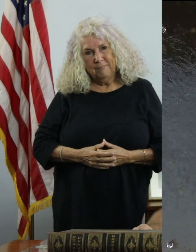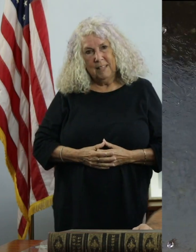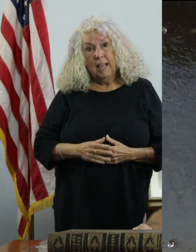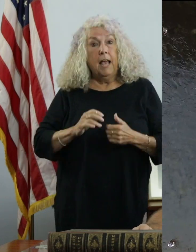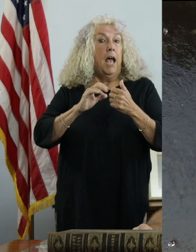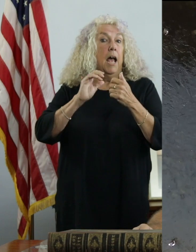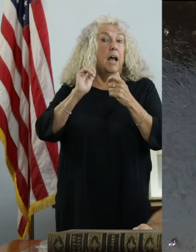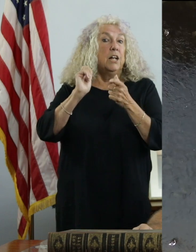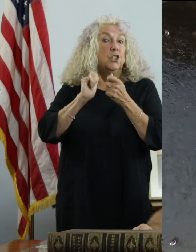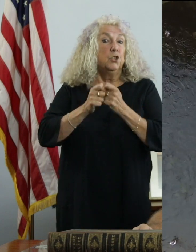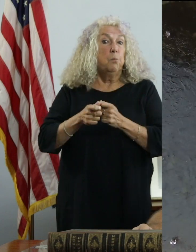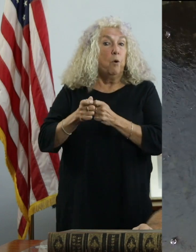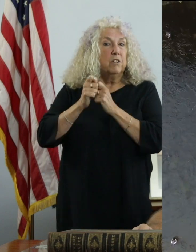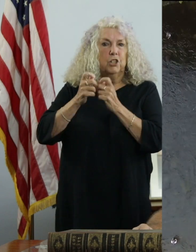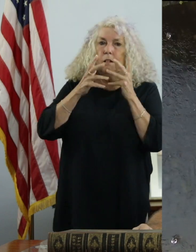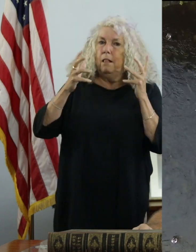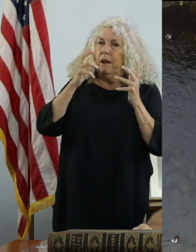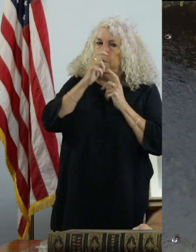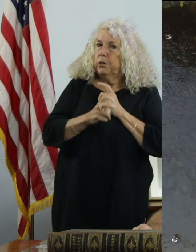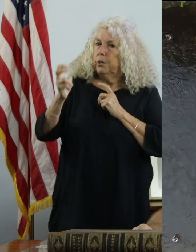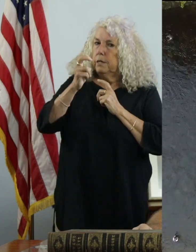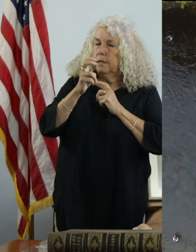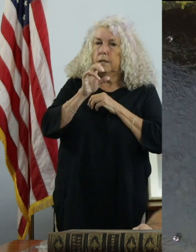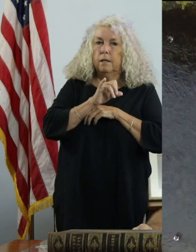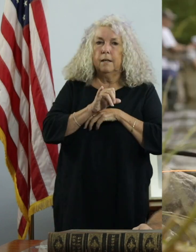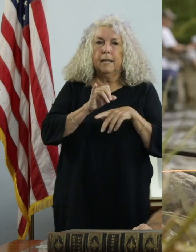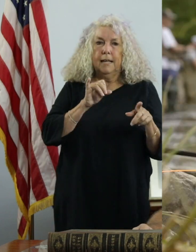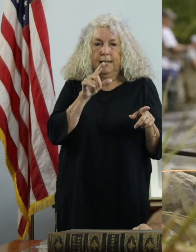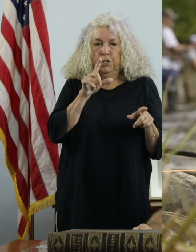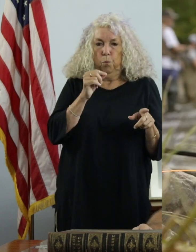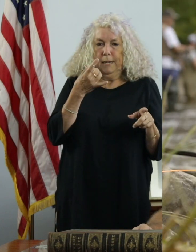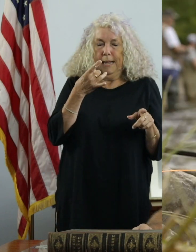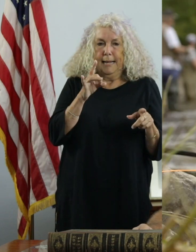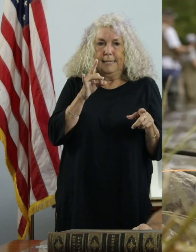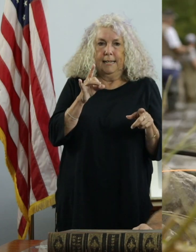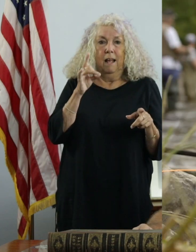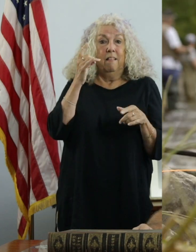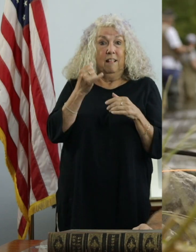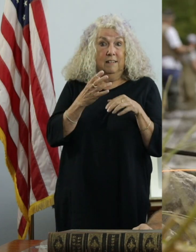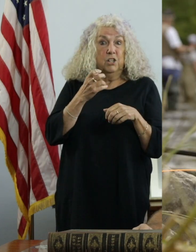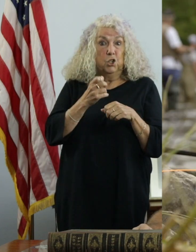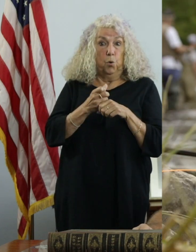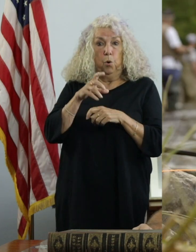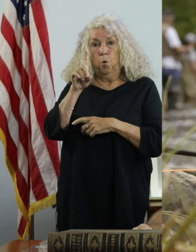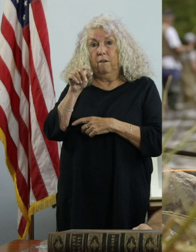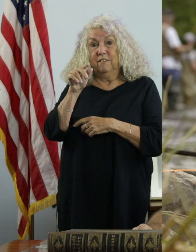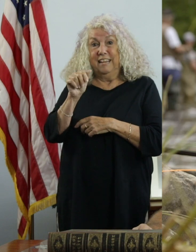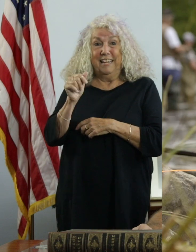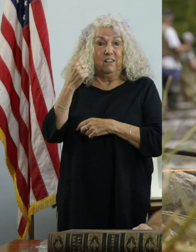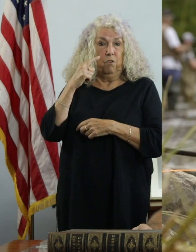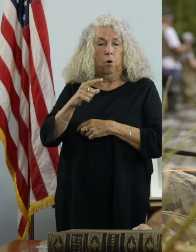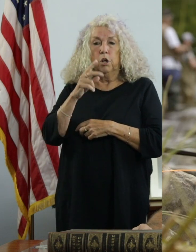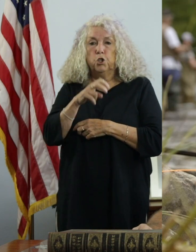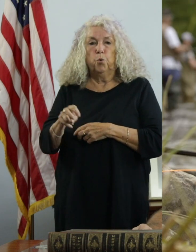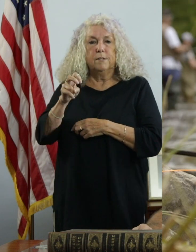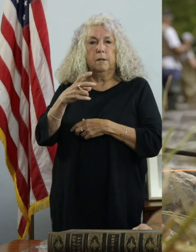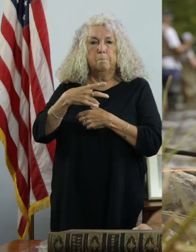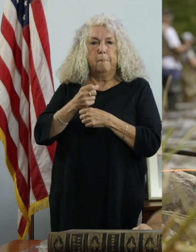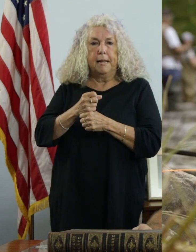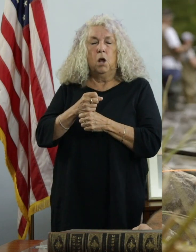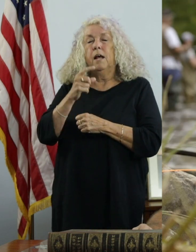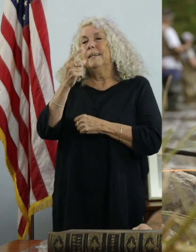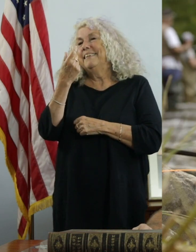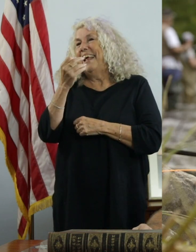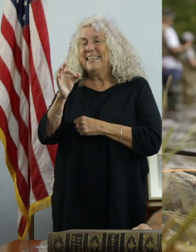Sport fishing is a large part of our tourism industry. In 2018, the last year we have data for, tourism generated